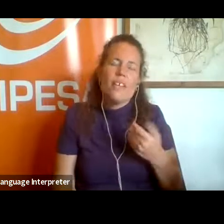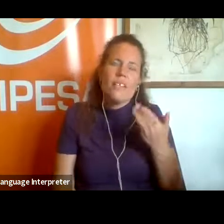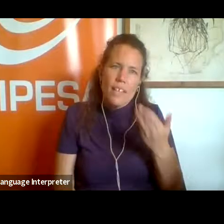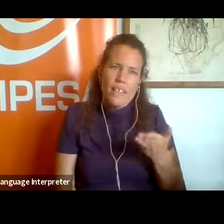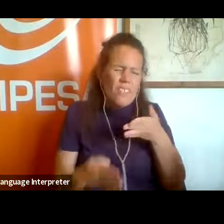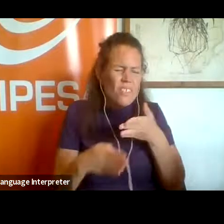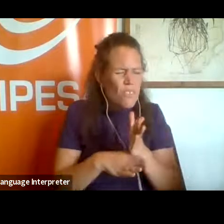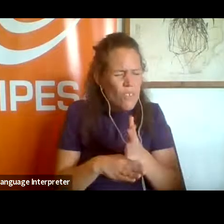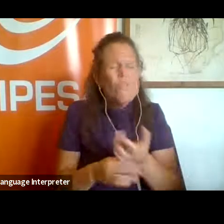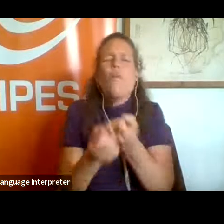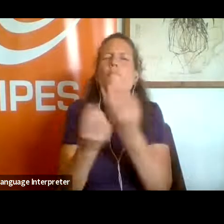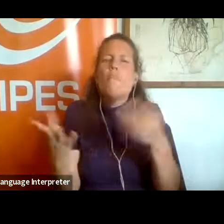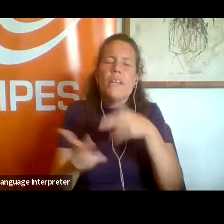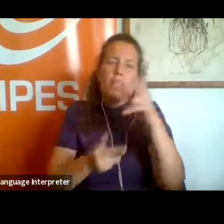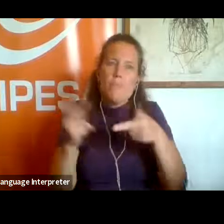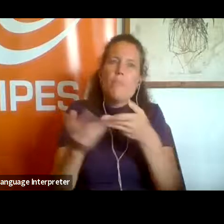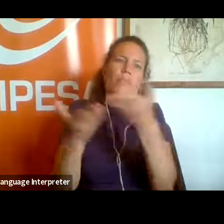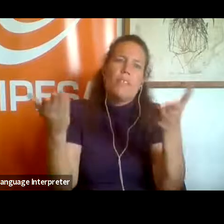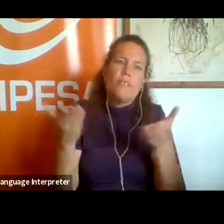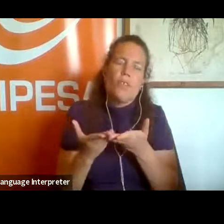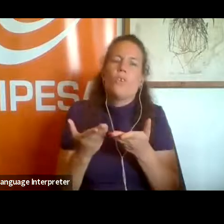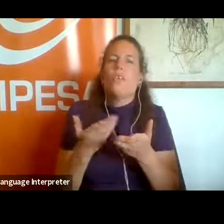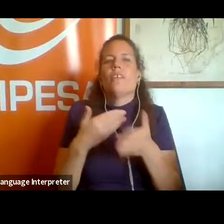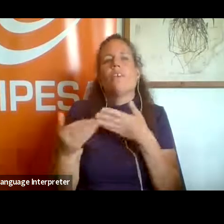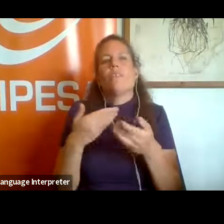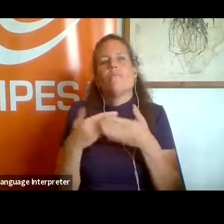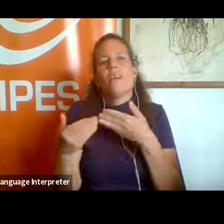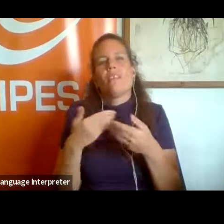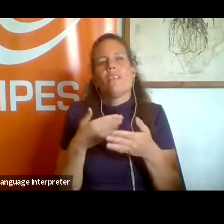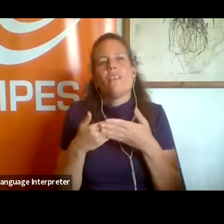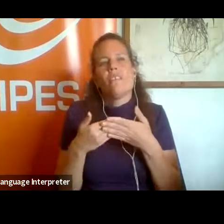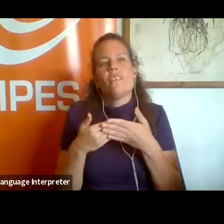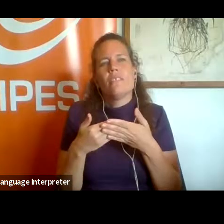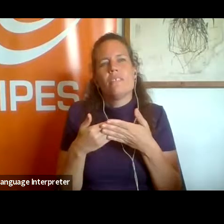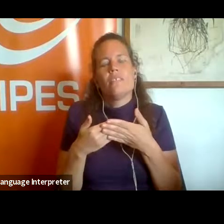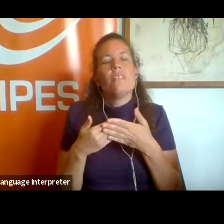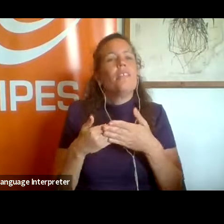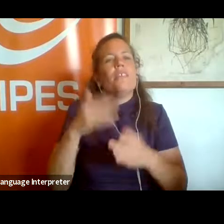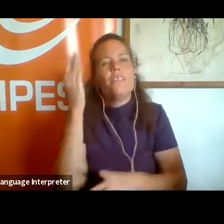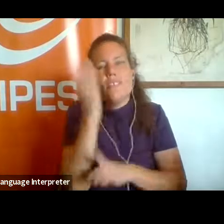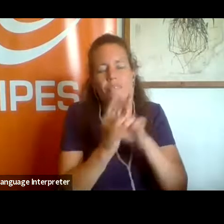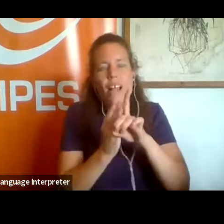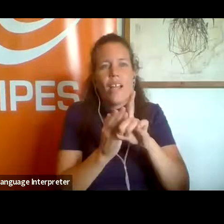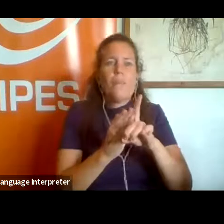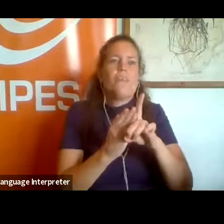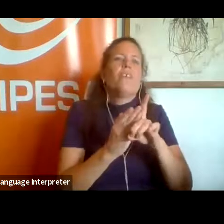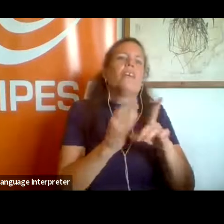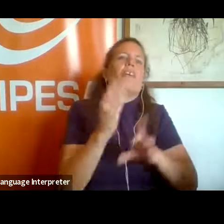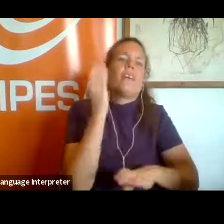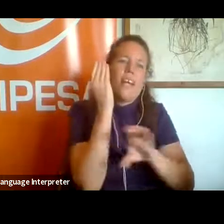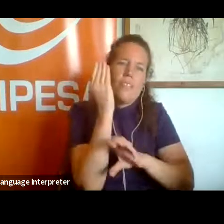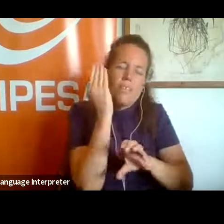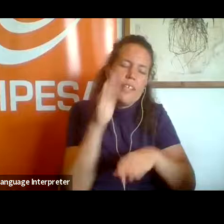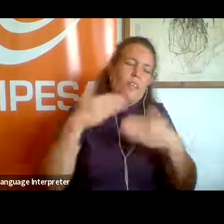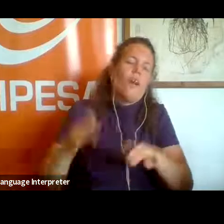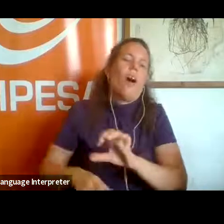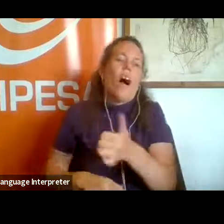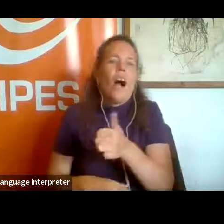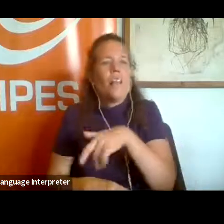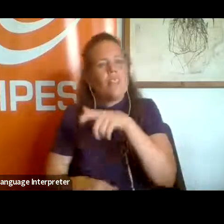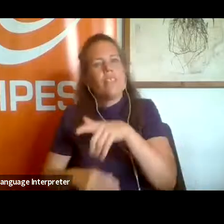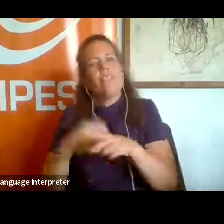for a lot of people around the world, whether you're in obviously developed nations or nations that are still developing their infrastructure